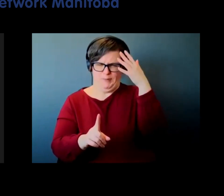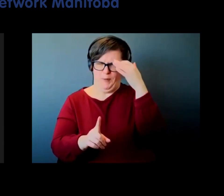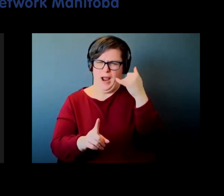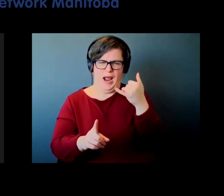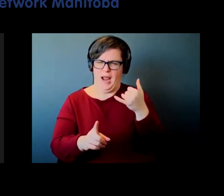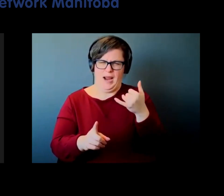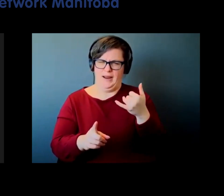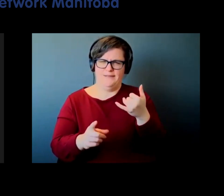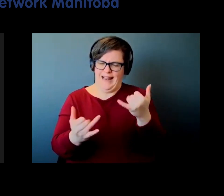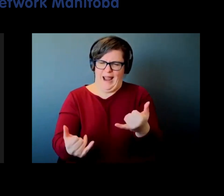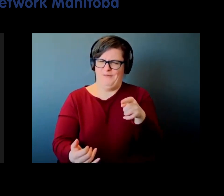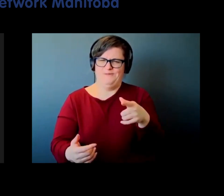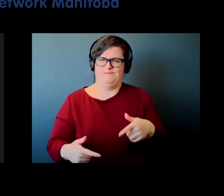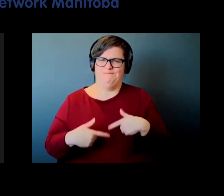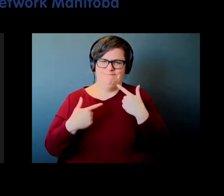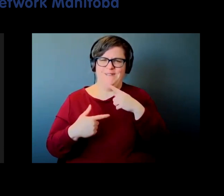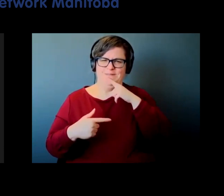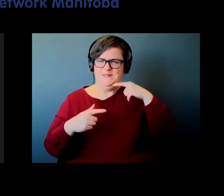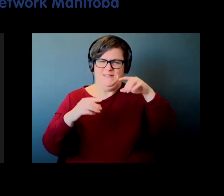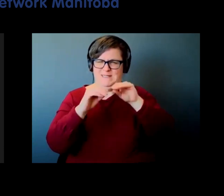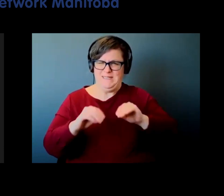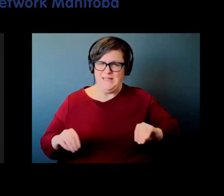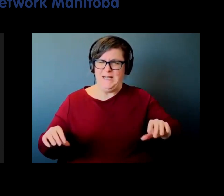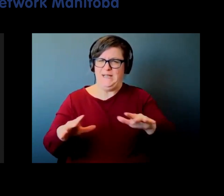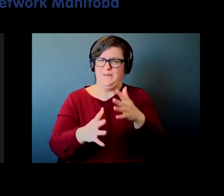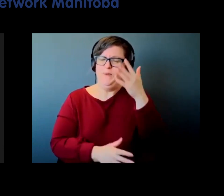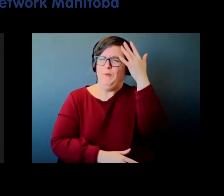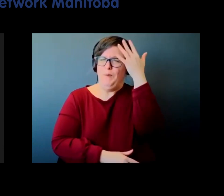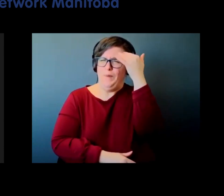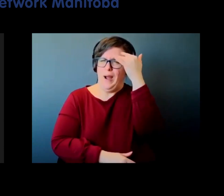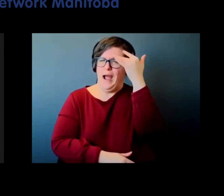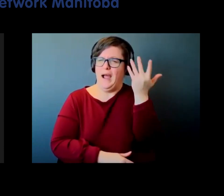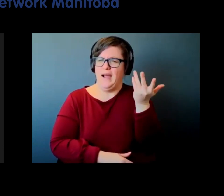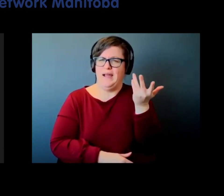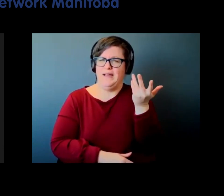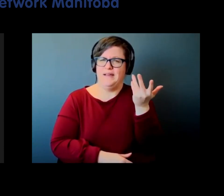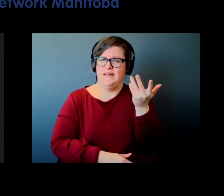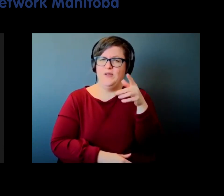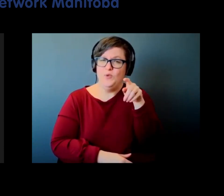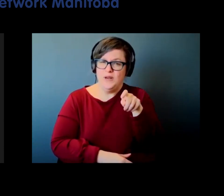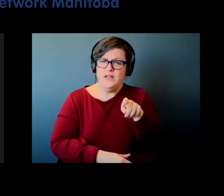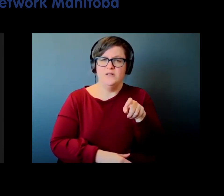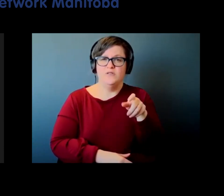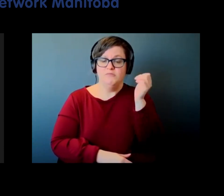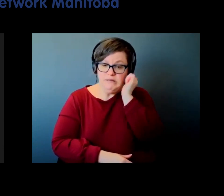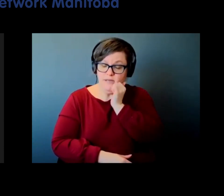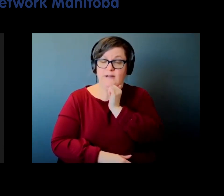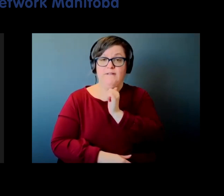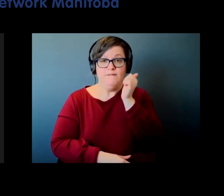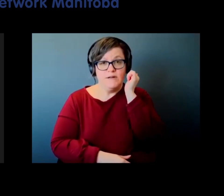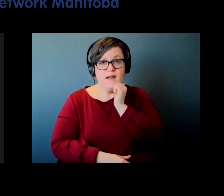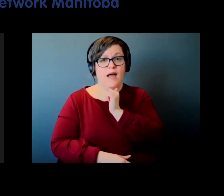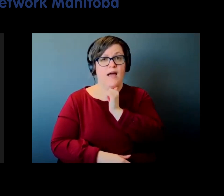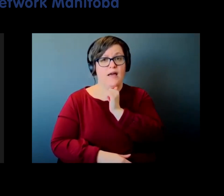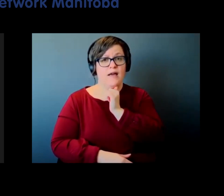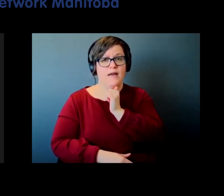what you're doing there, and why you need to work so hard to meet your